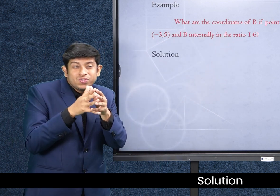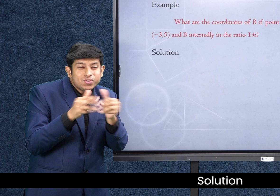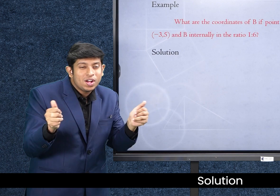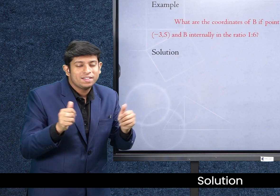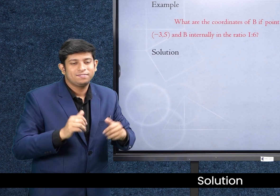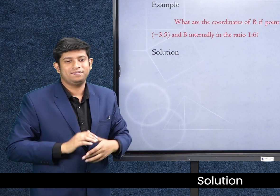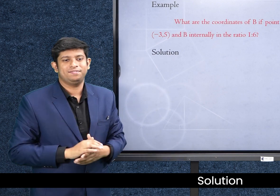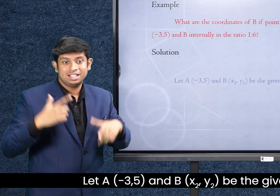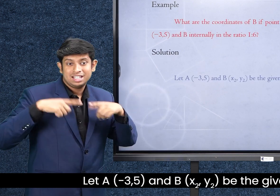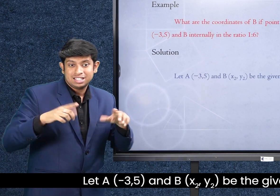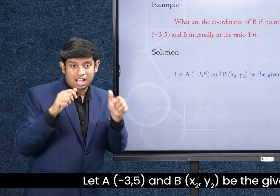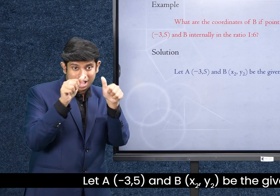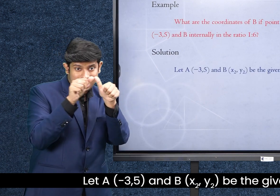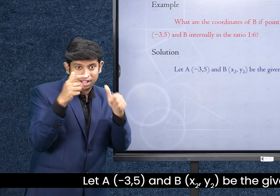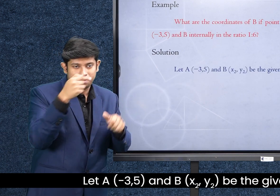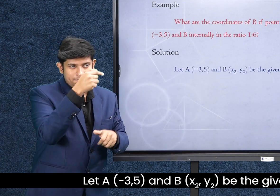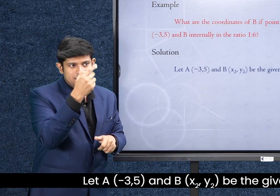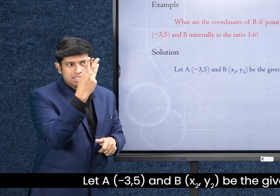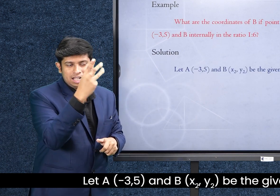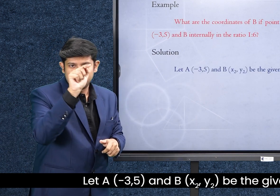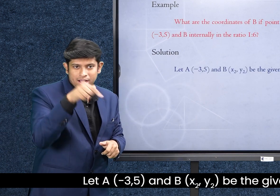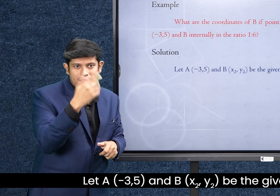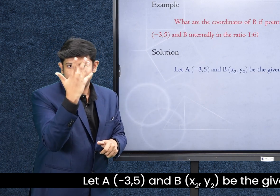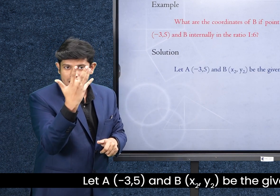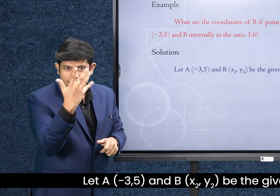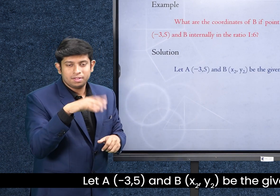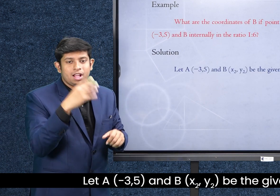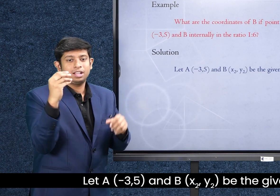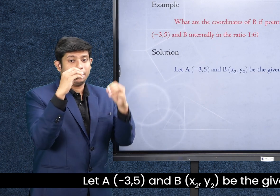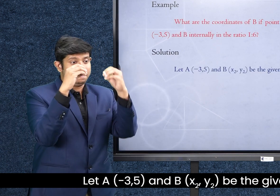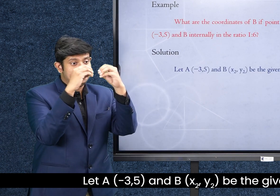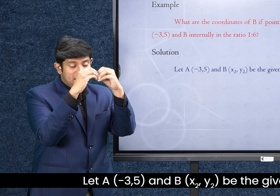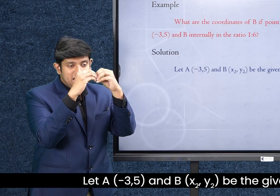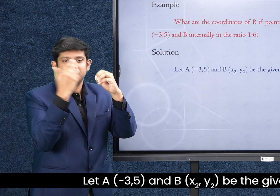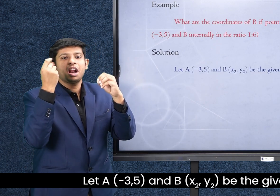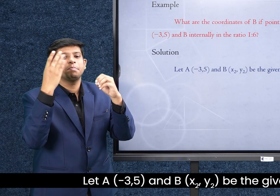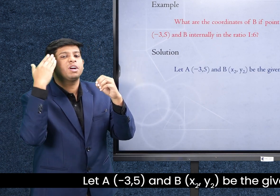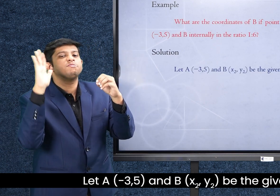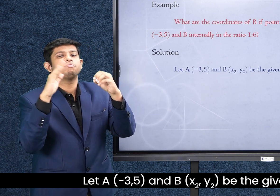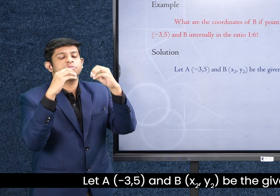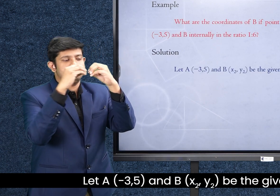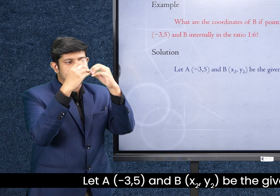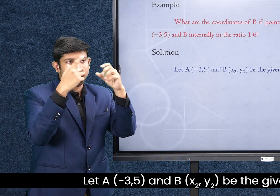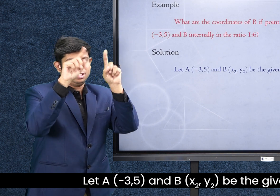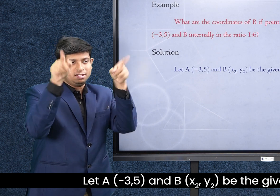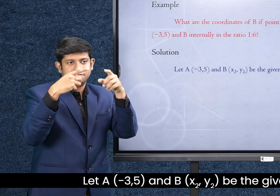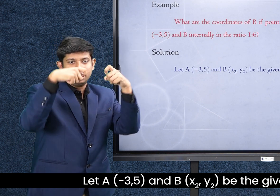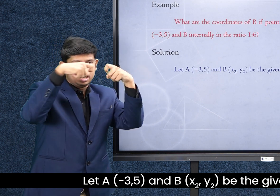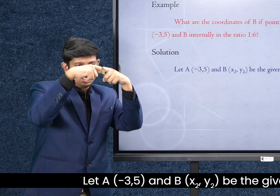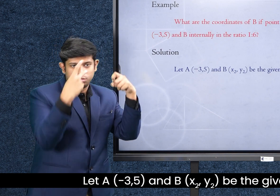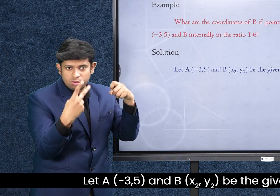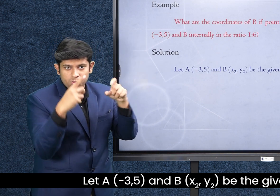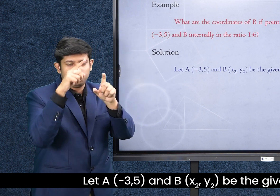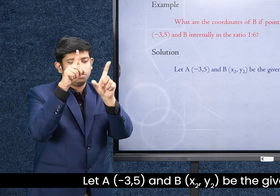Solution. Let A minus 3, 5 and B x2, y2 be the given 2 points.